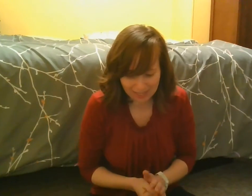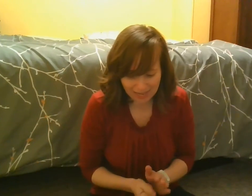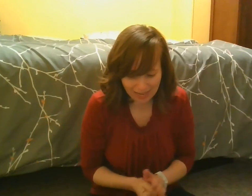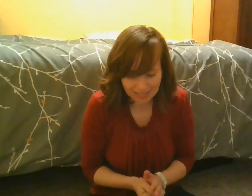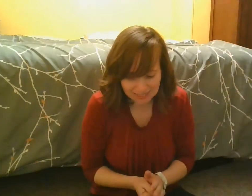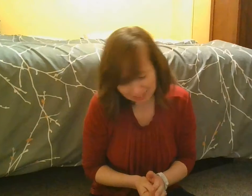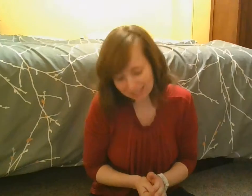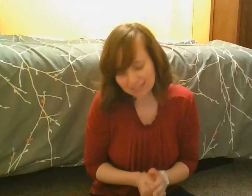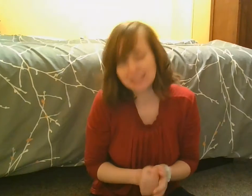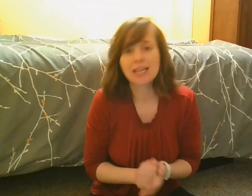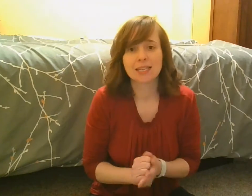Next is